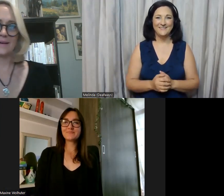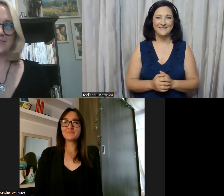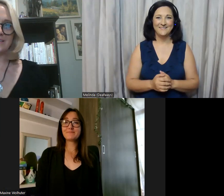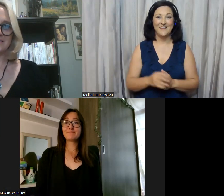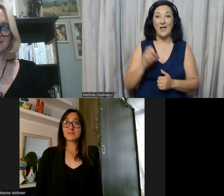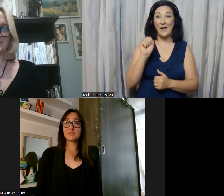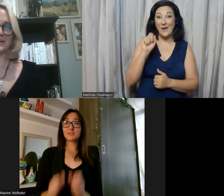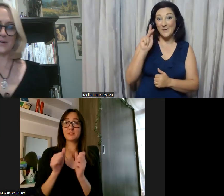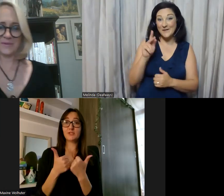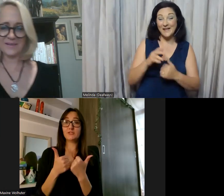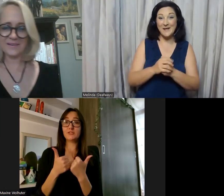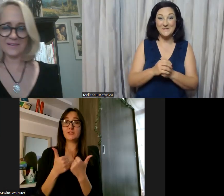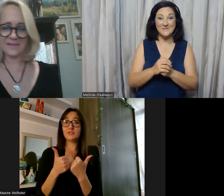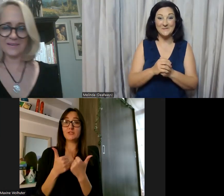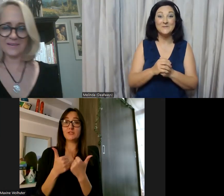Okay, so